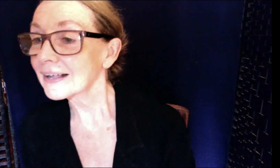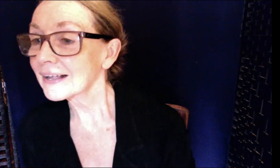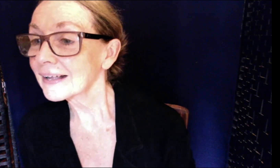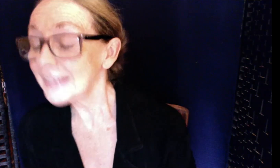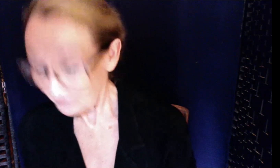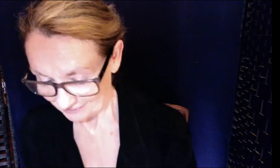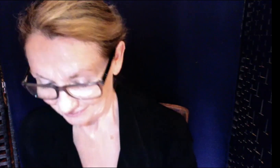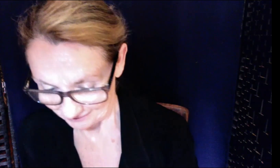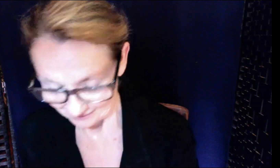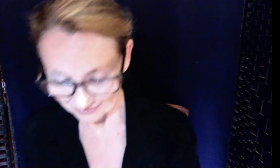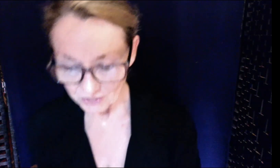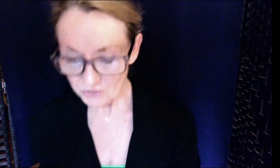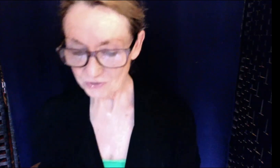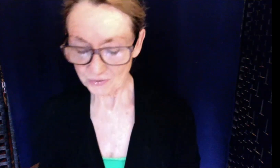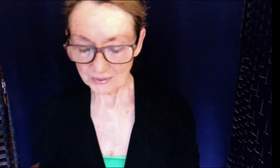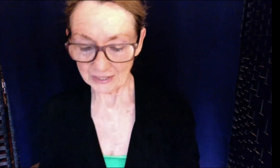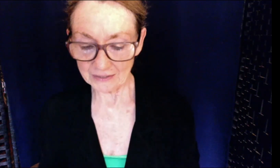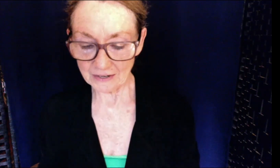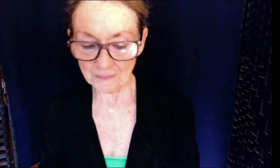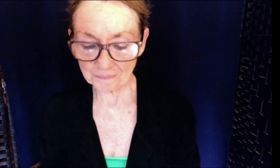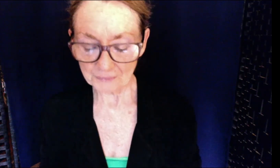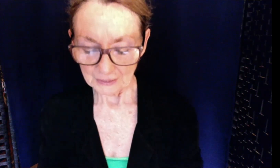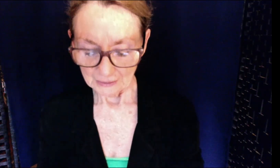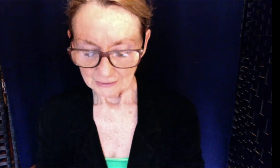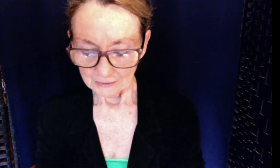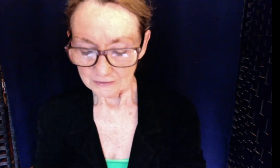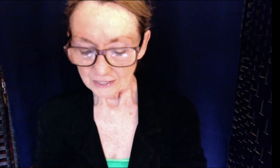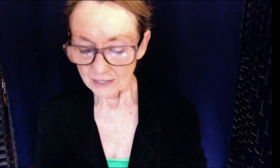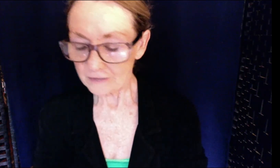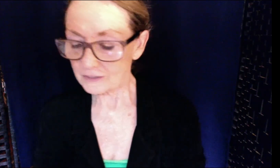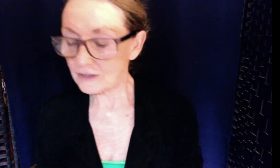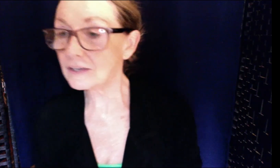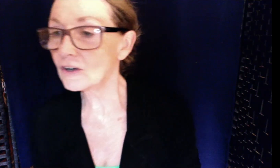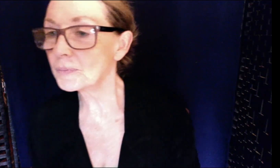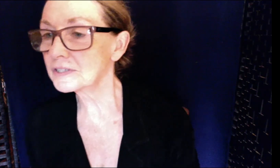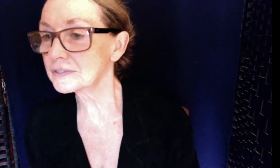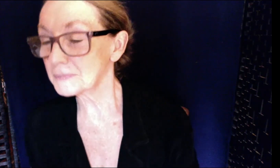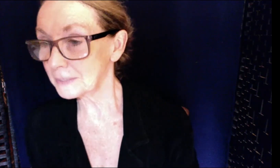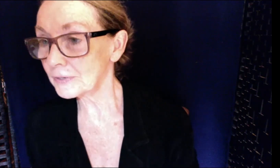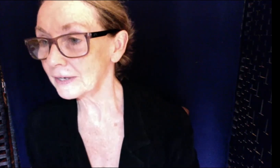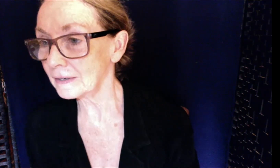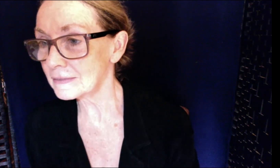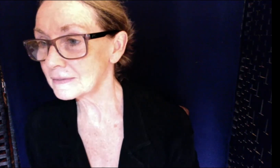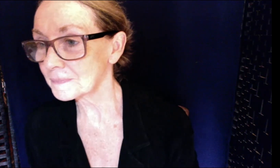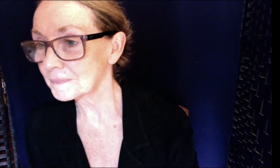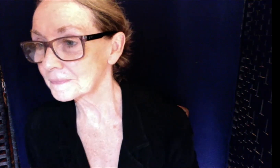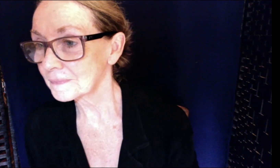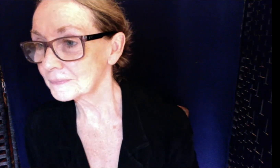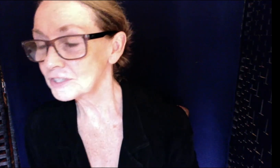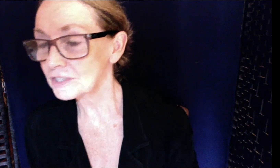in Yes. the country. Yeah. They do. And they're not going to open until September 8th, which is